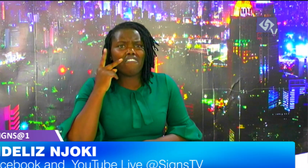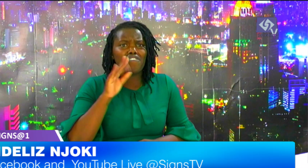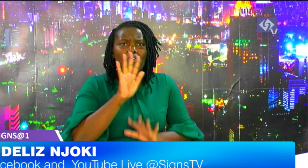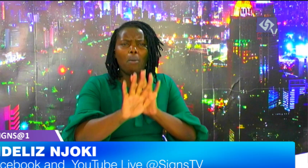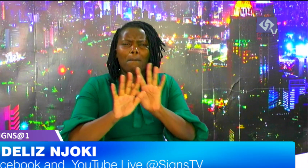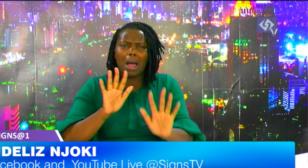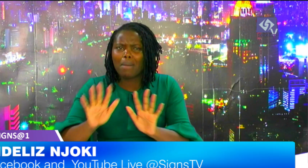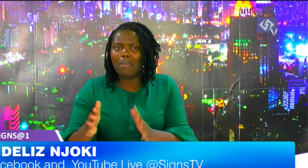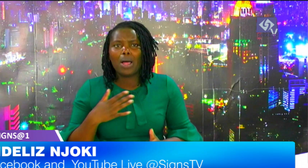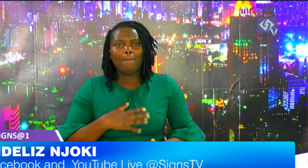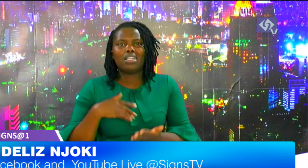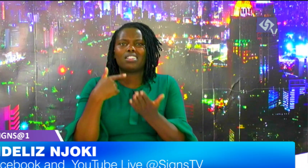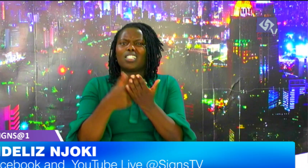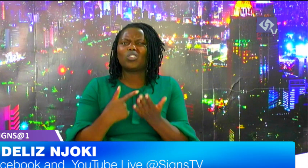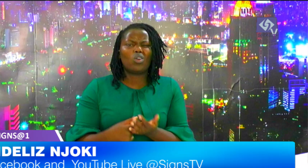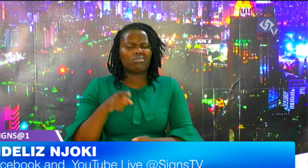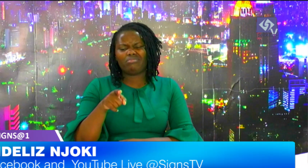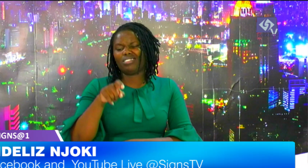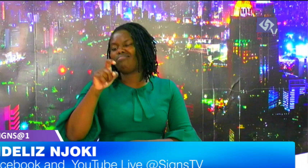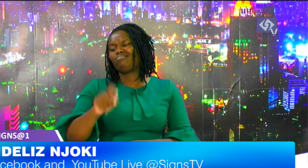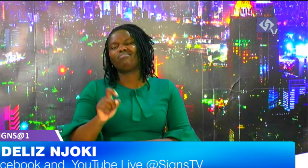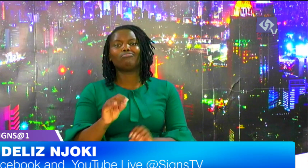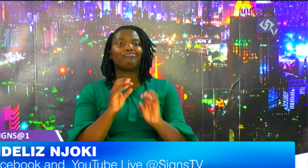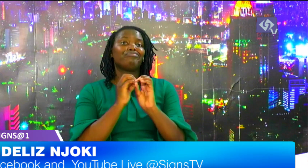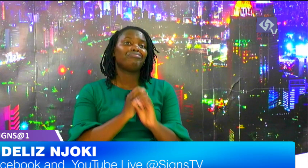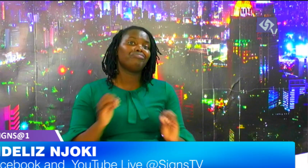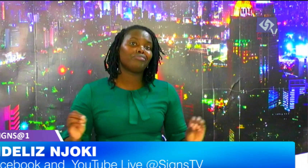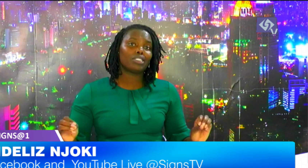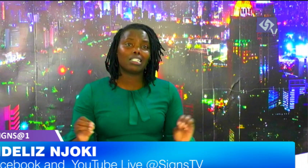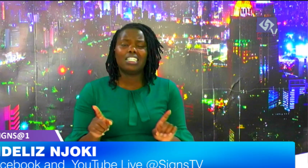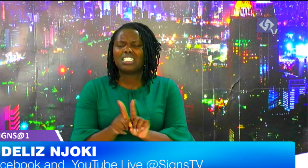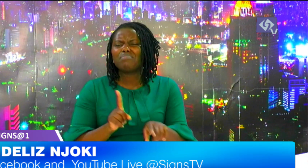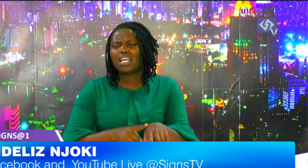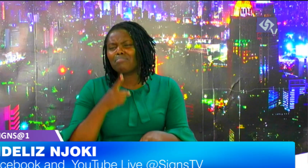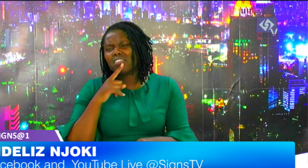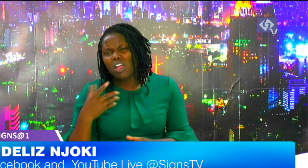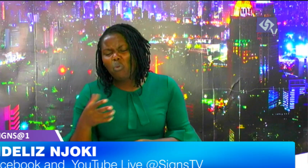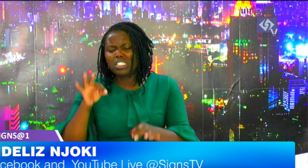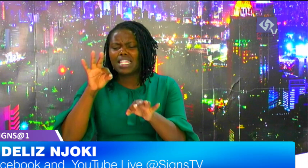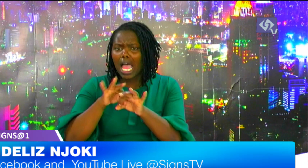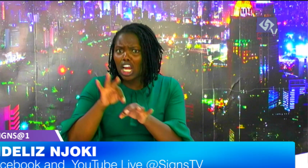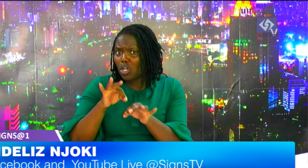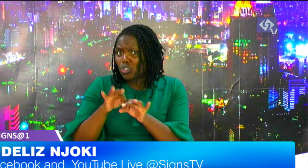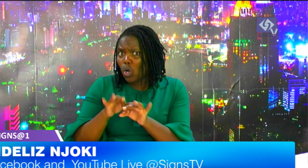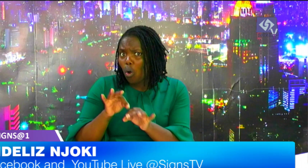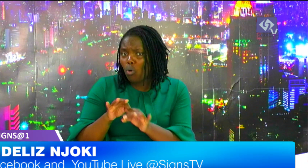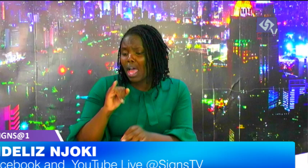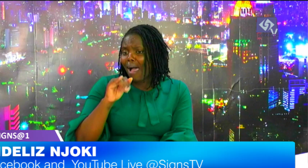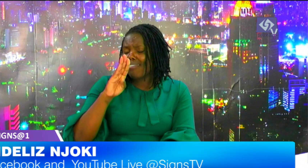In his view, the talks are unnecessary given the electorate's clear mandate,